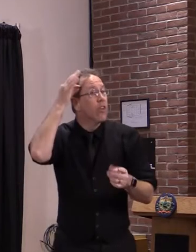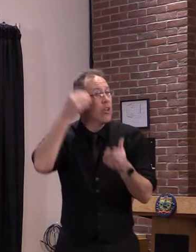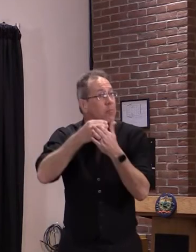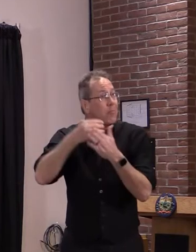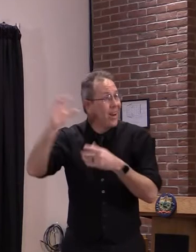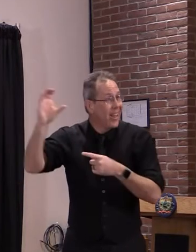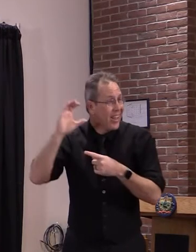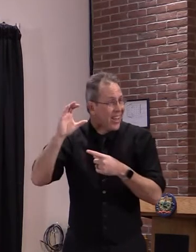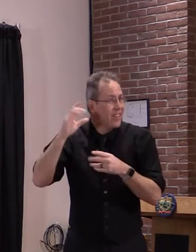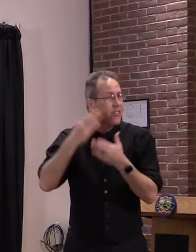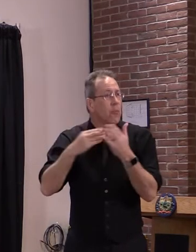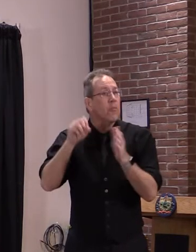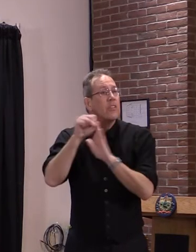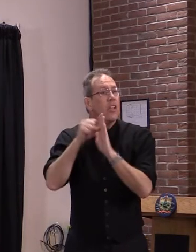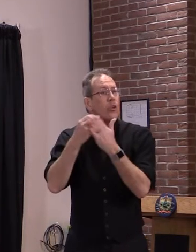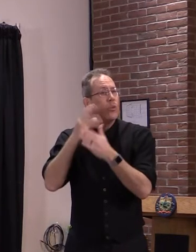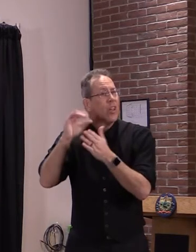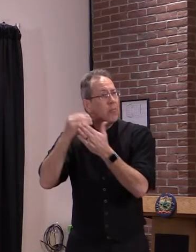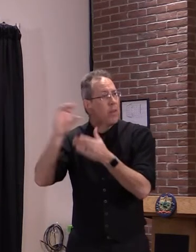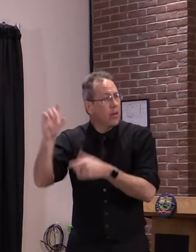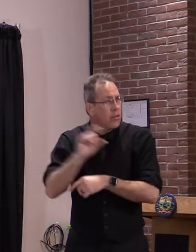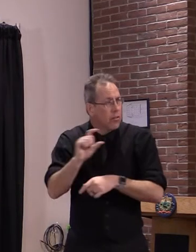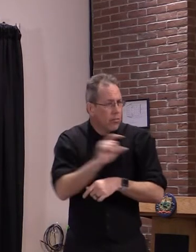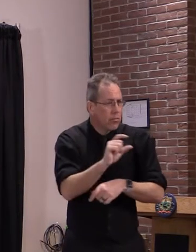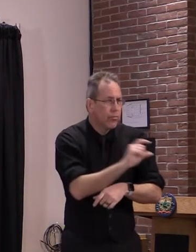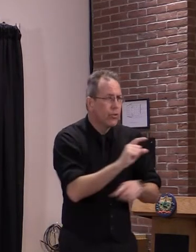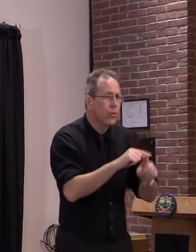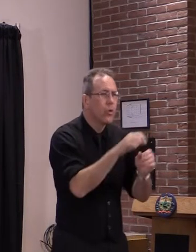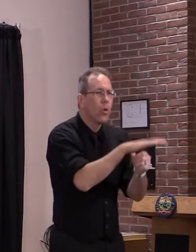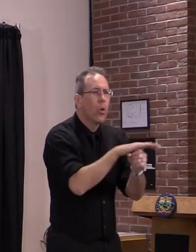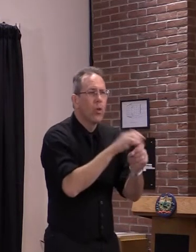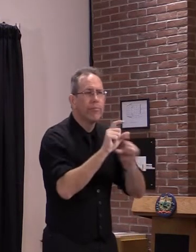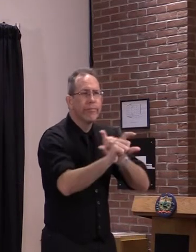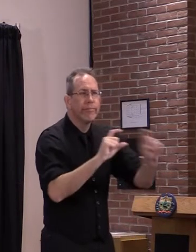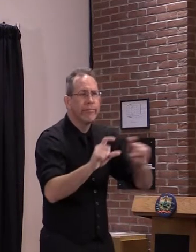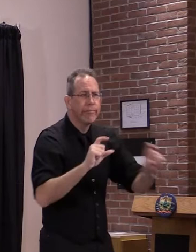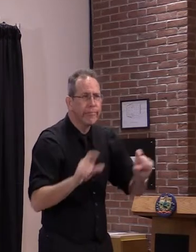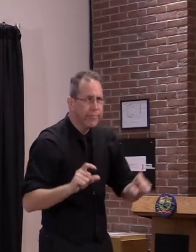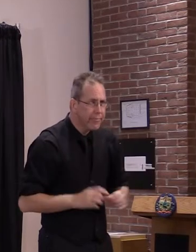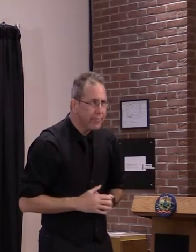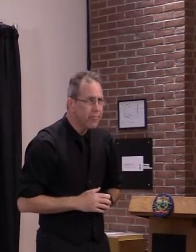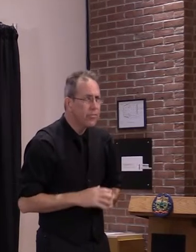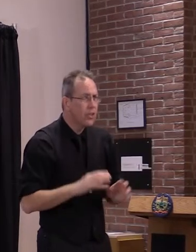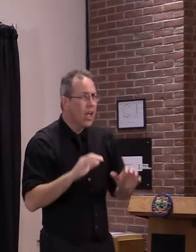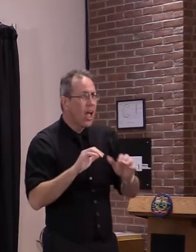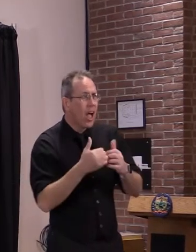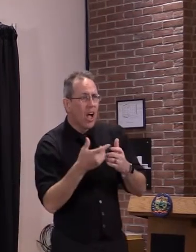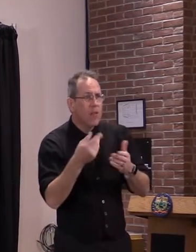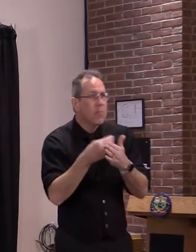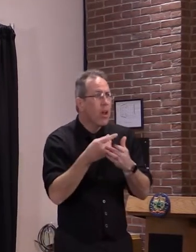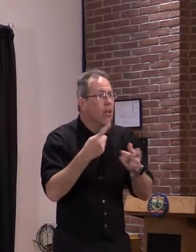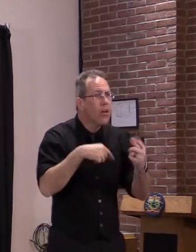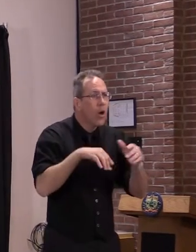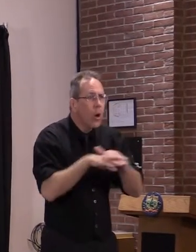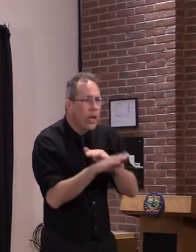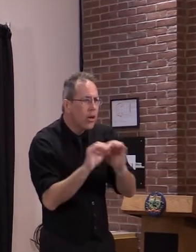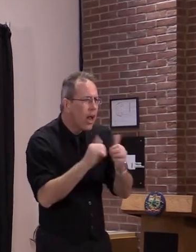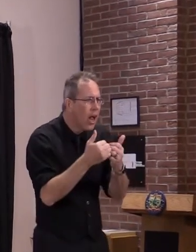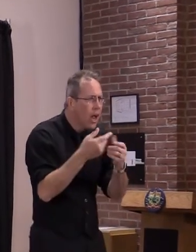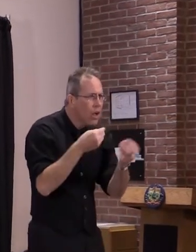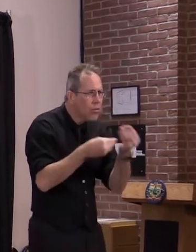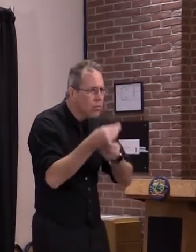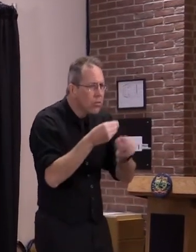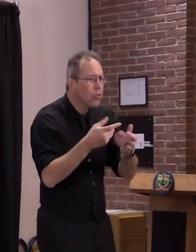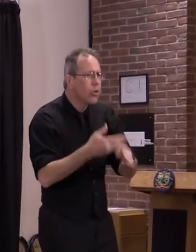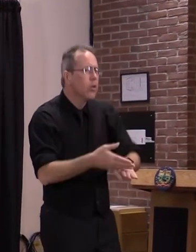best to coordinate both the state investments and the local investments to have the biggest impact. So, and you know, we've been delayed in doing that